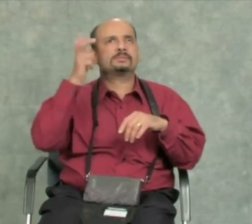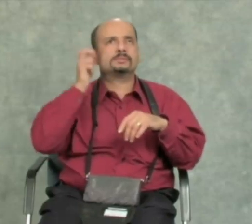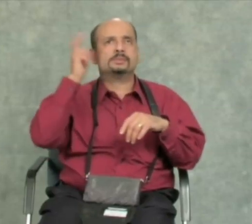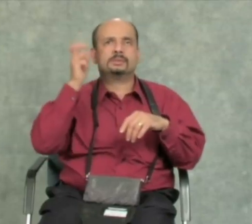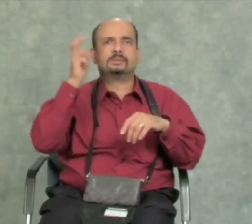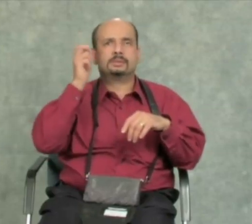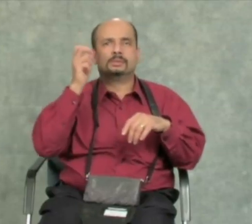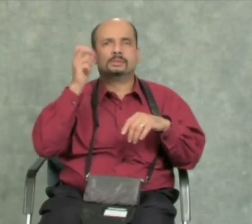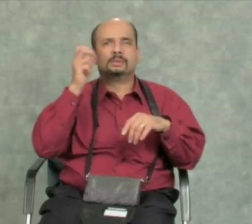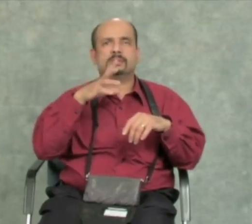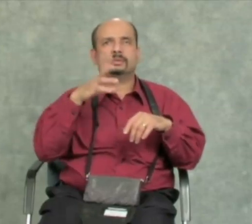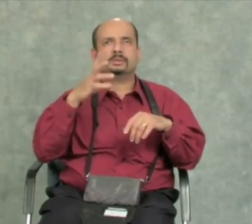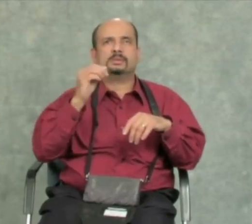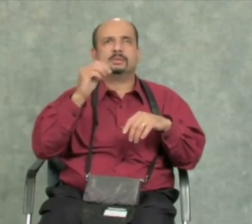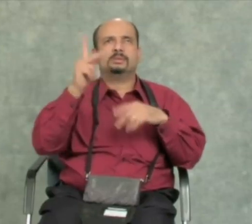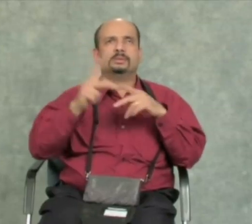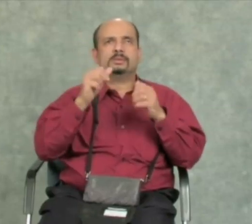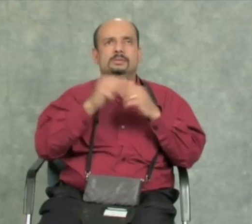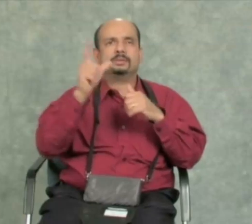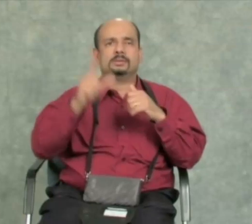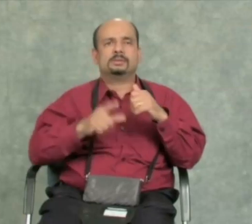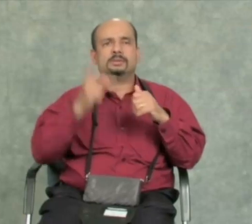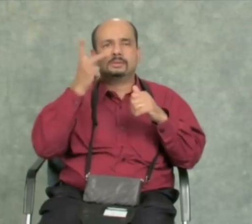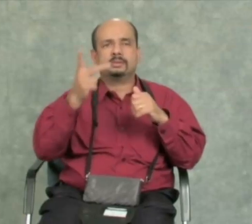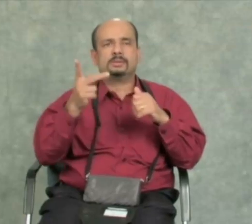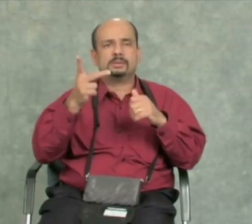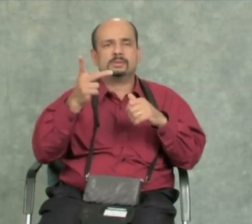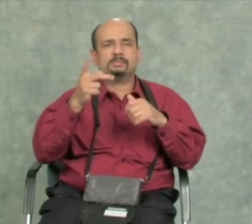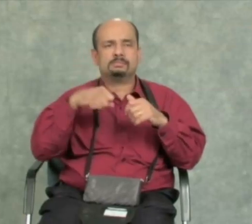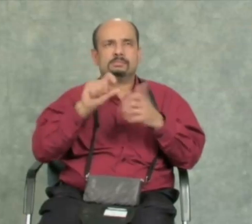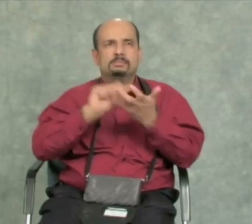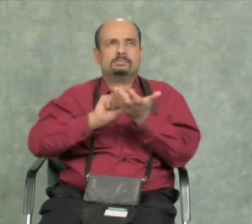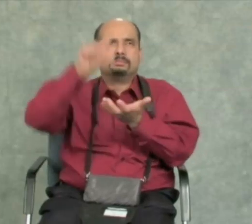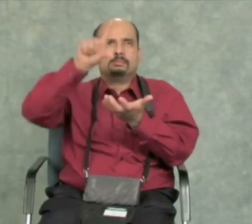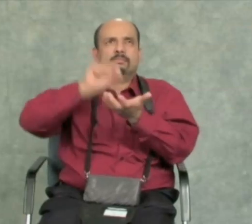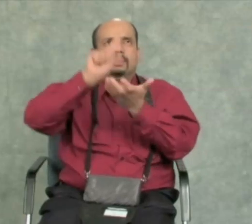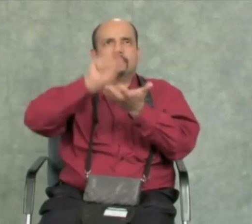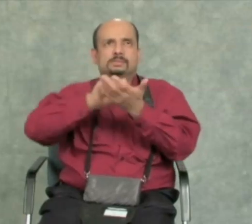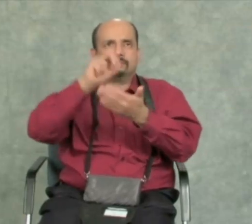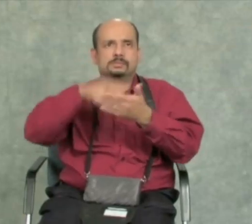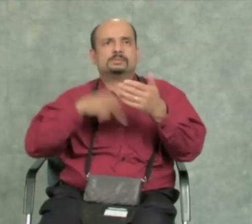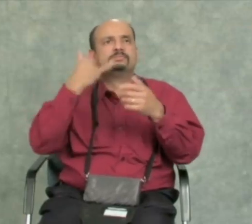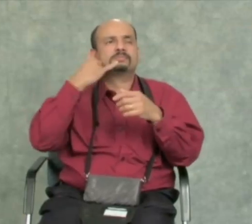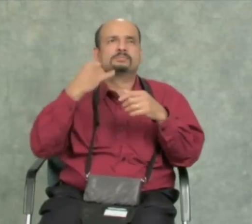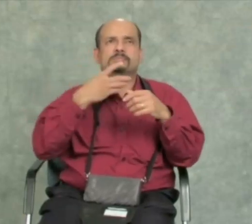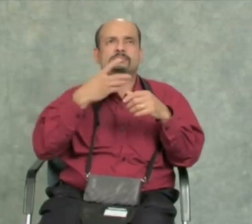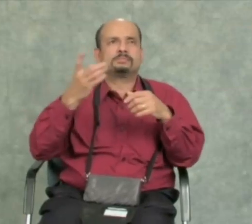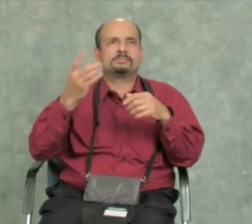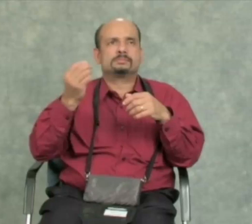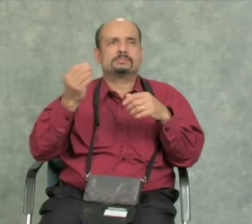Blind people rely on lip reading and hearing, and people with low vision use bigger